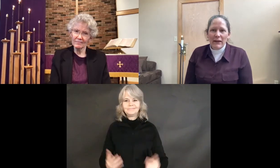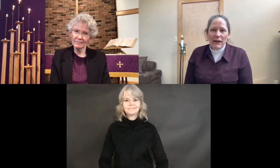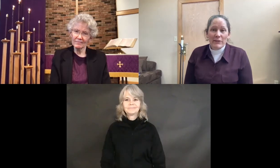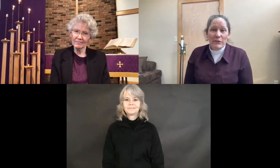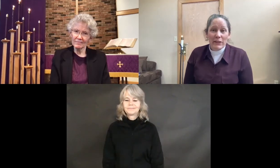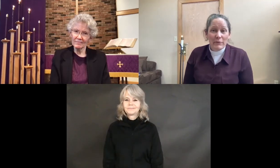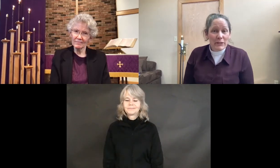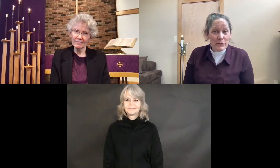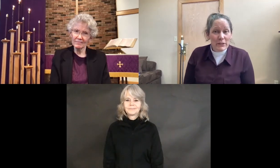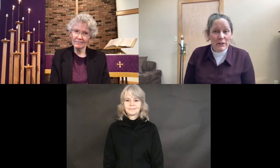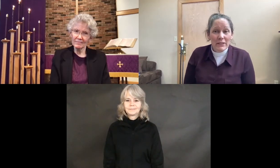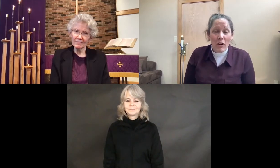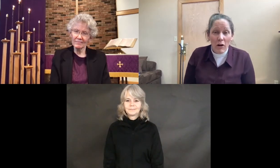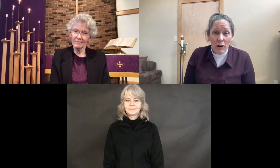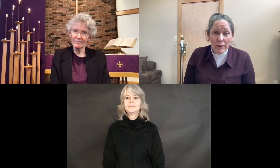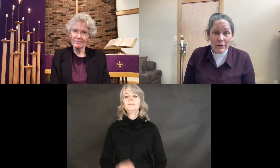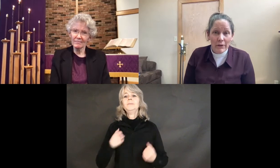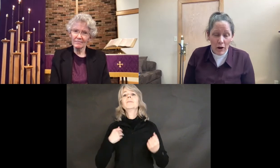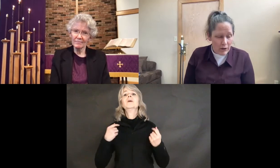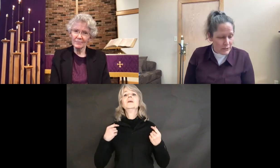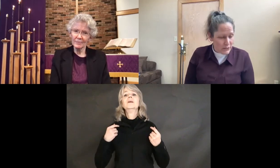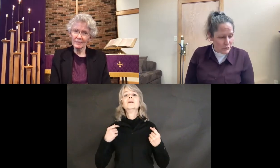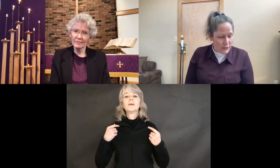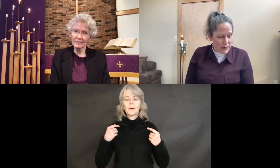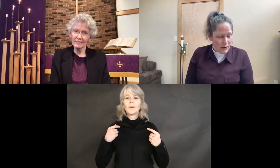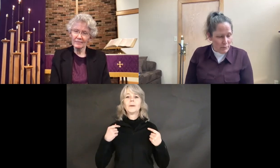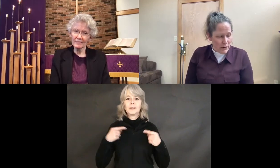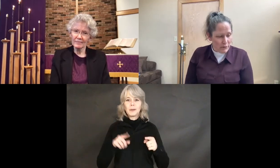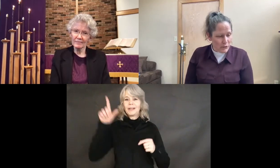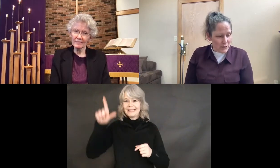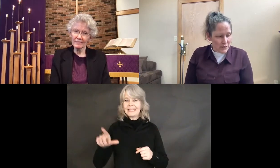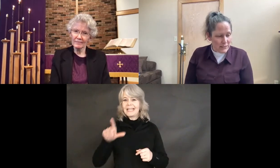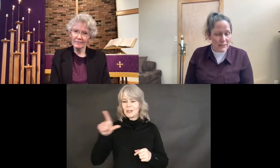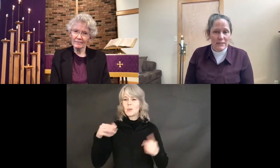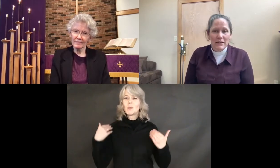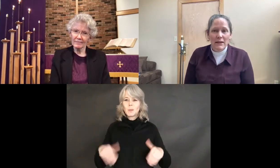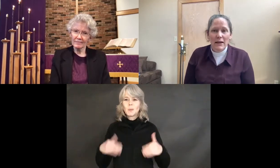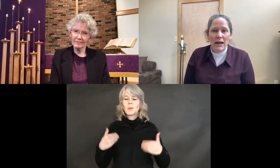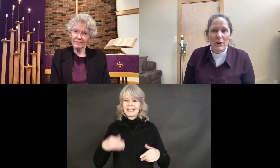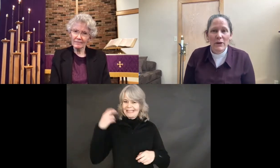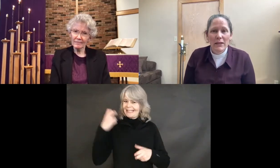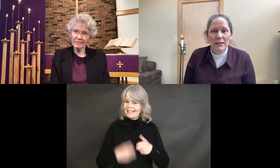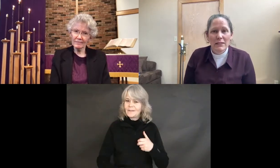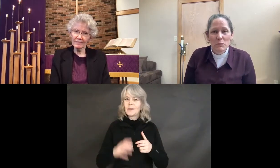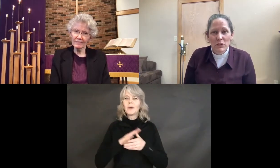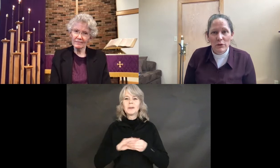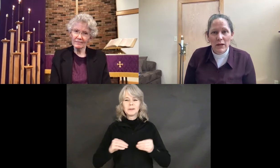And during Lent, we do tell this hard, hard story about Jesus, how he is